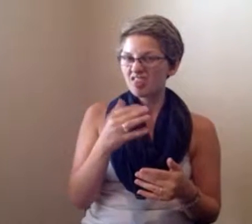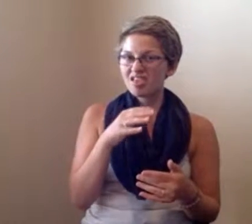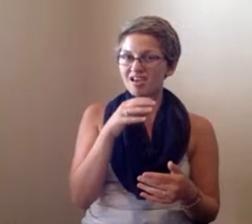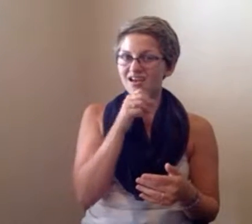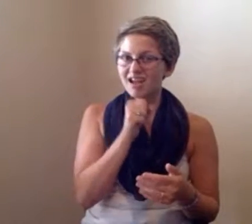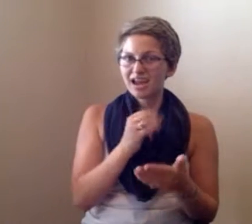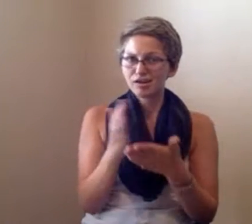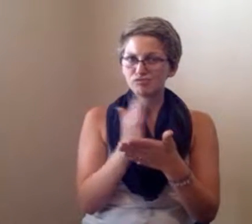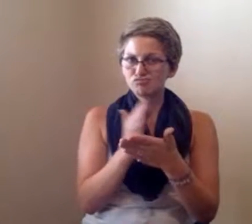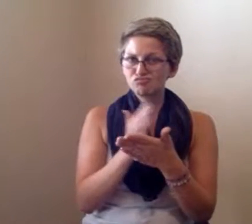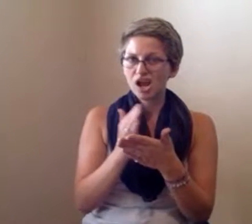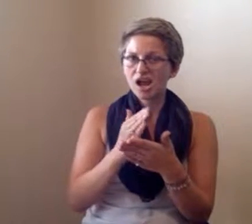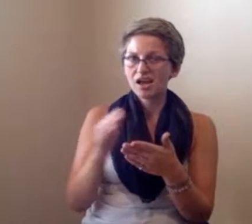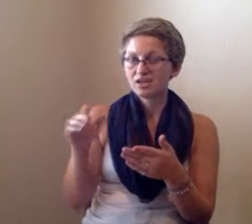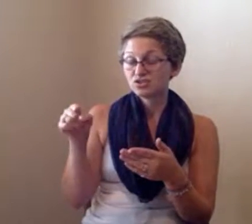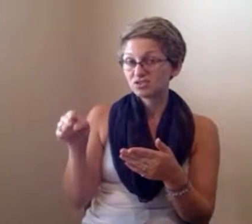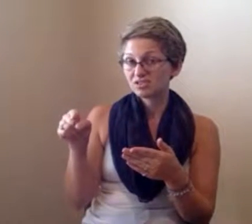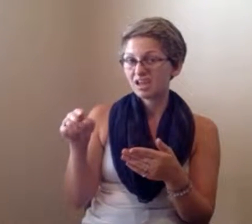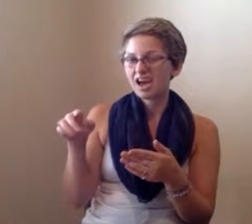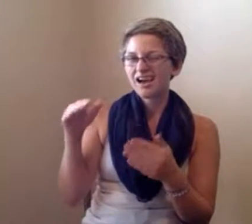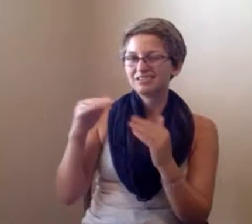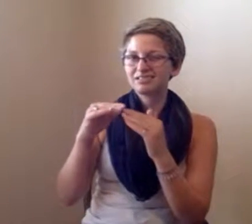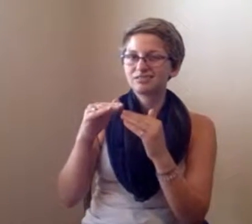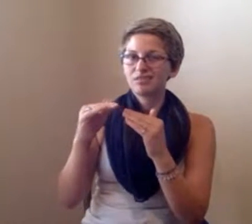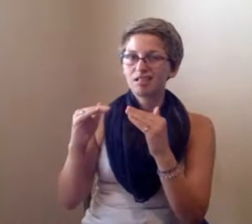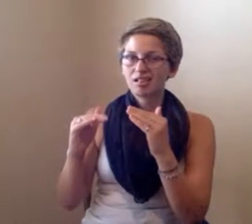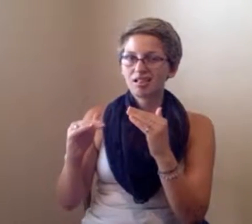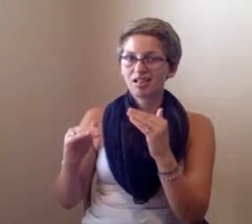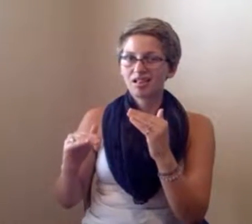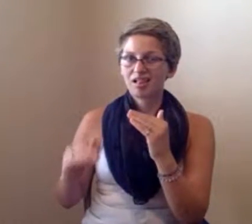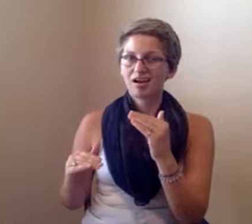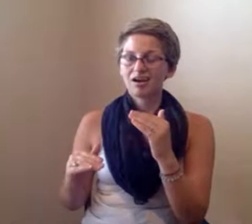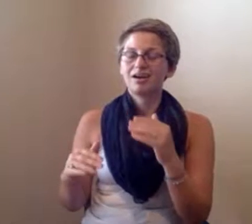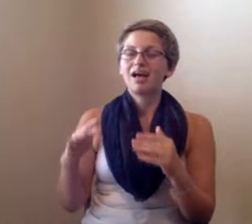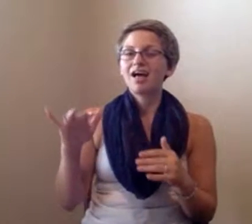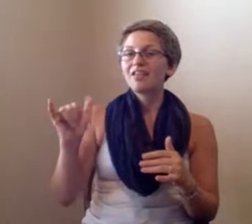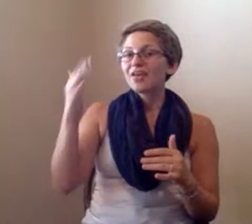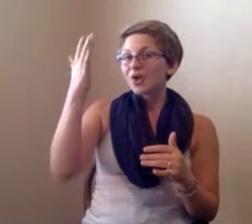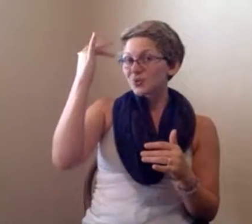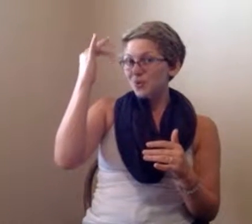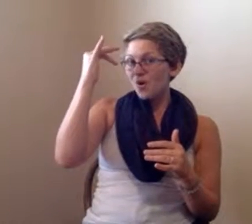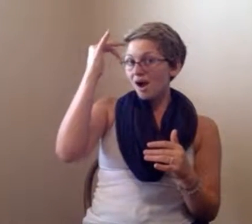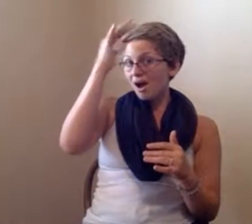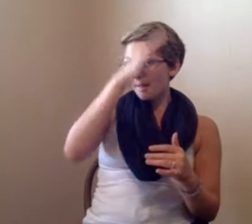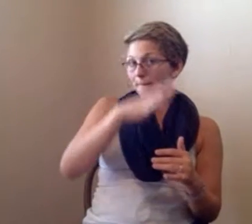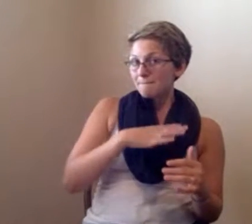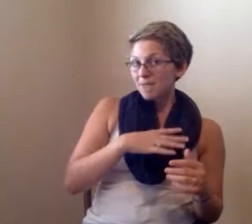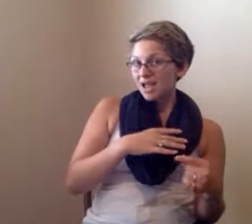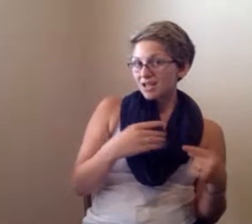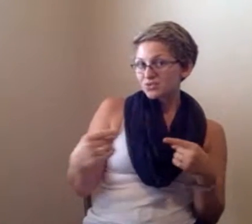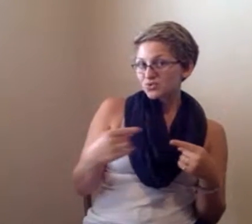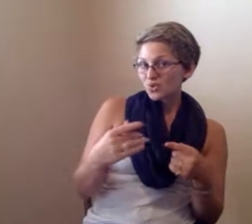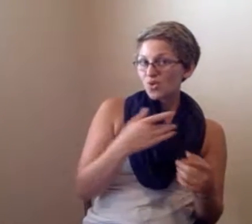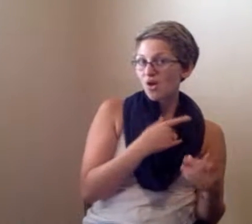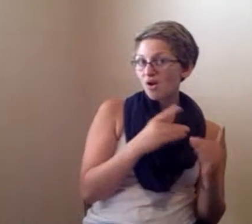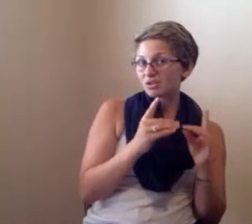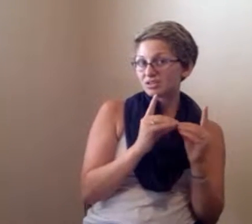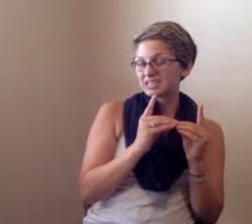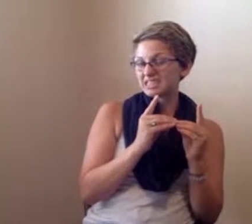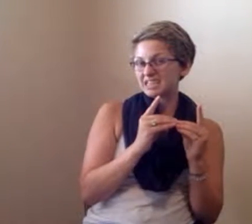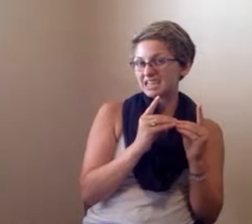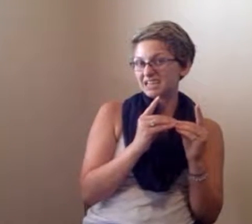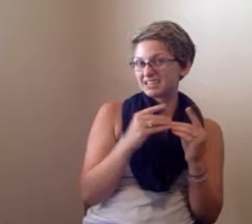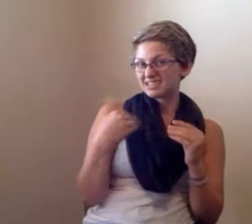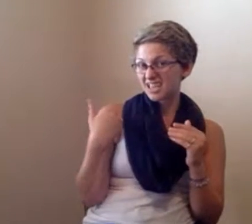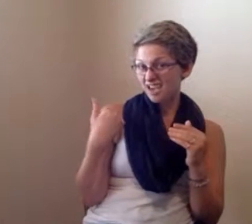men run into problems with the heart at a little bit younger age than women. Once women hit menopause, they're sort of at the same